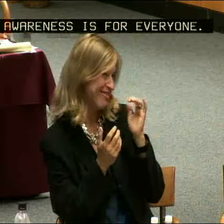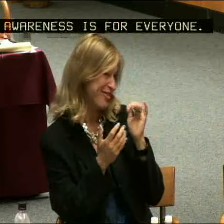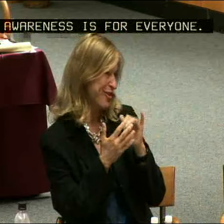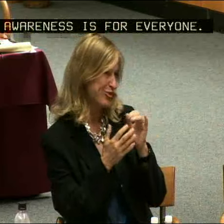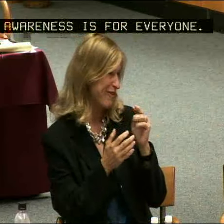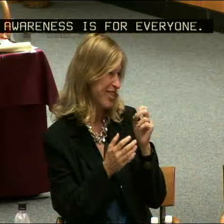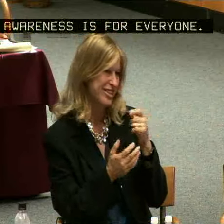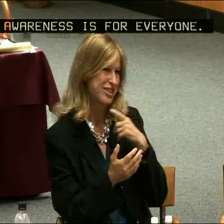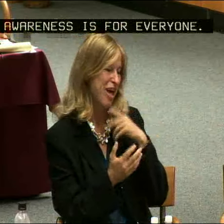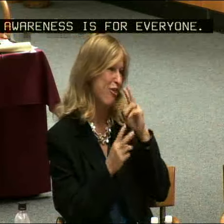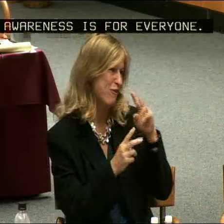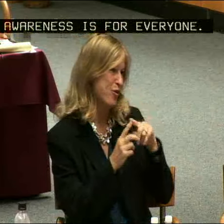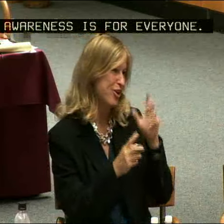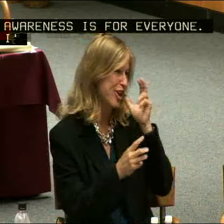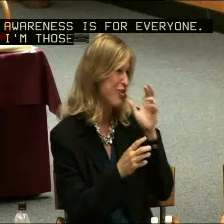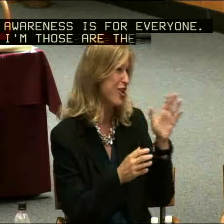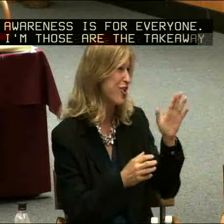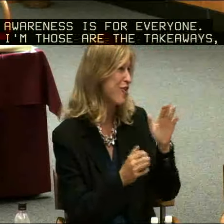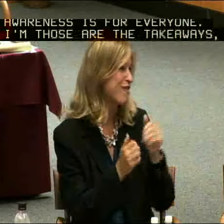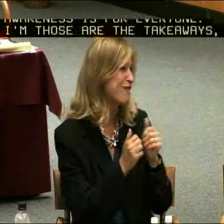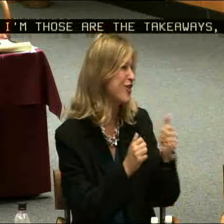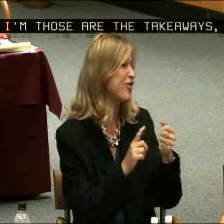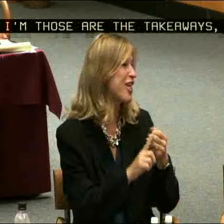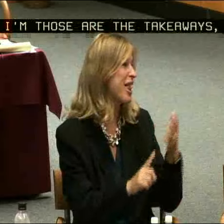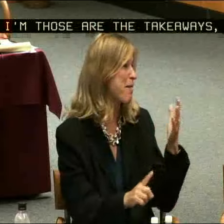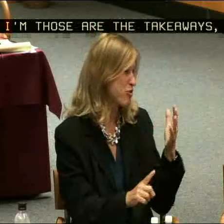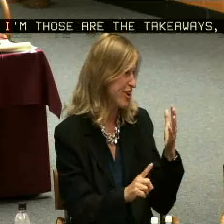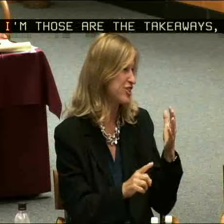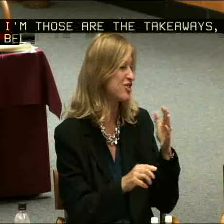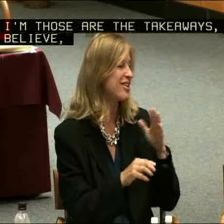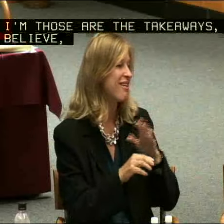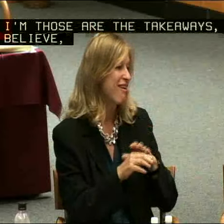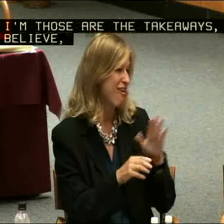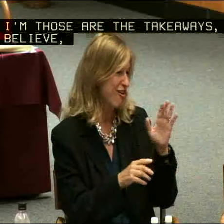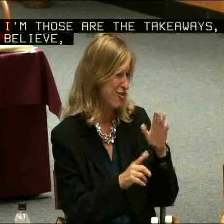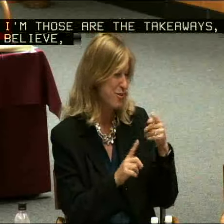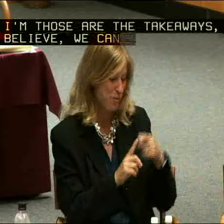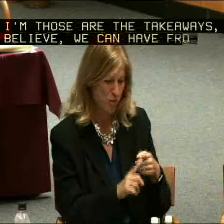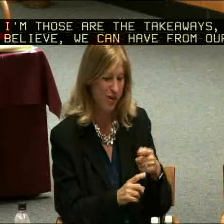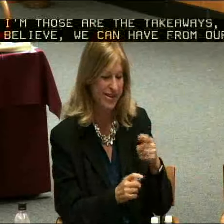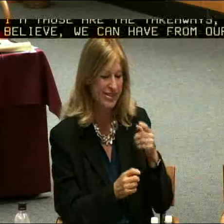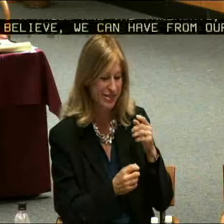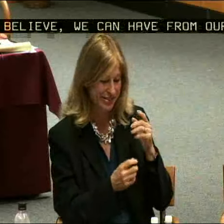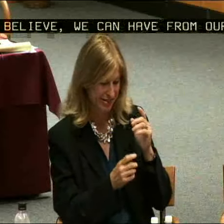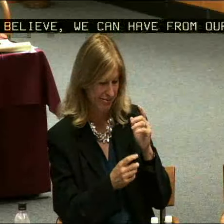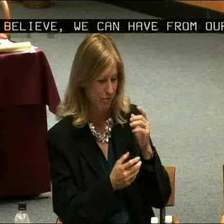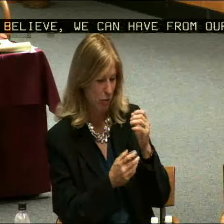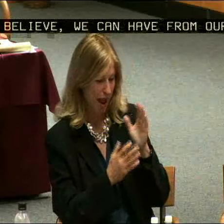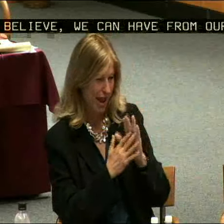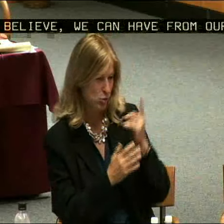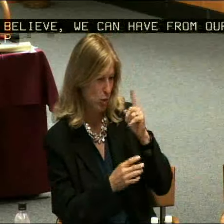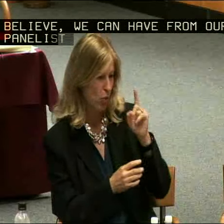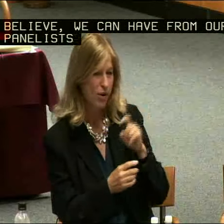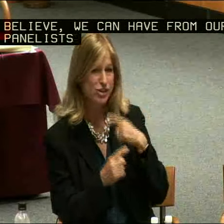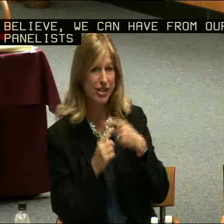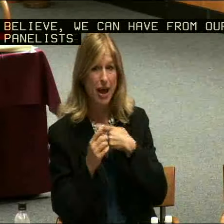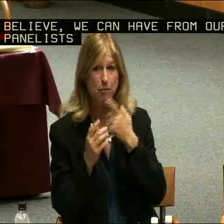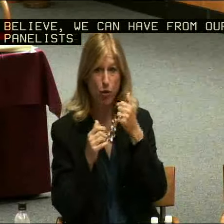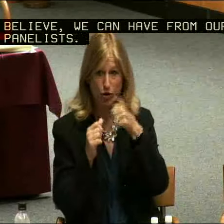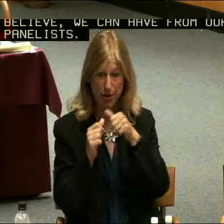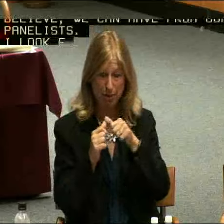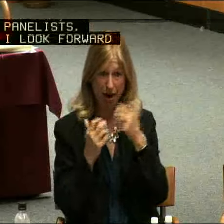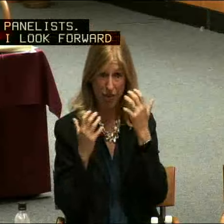have from our panelists. I look forward to any